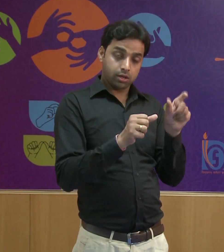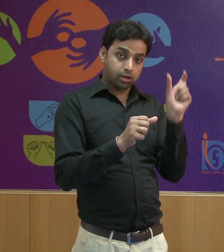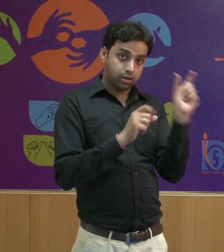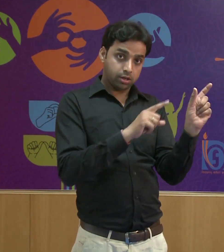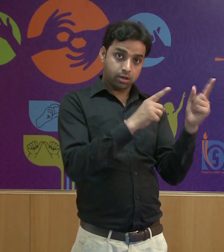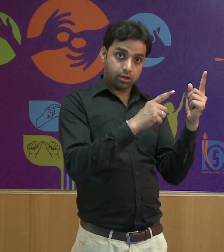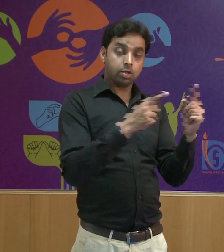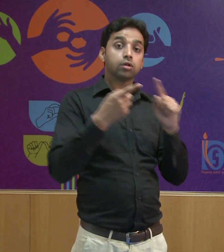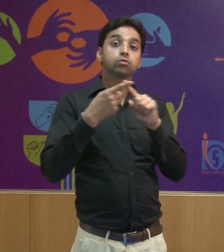Mathura